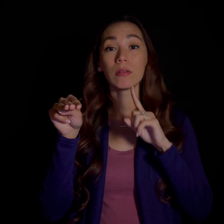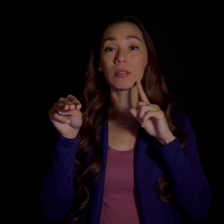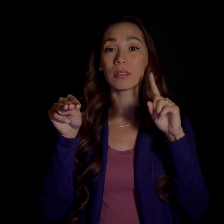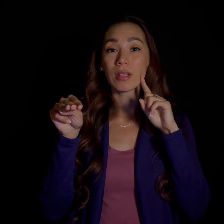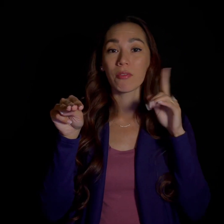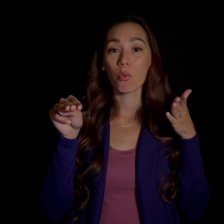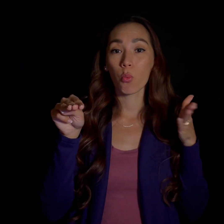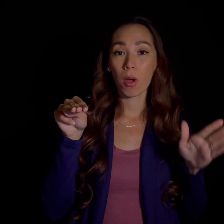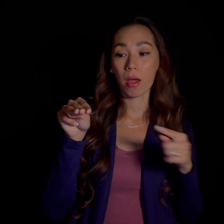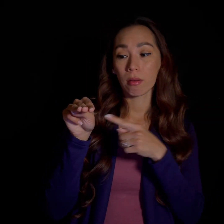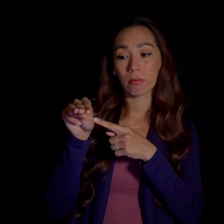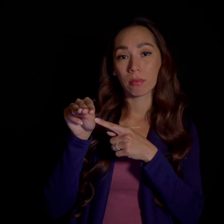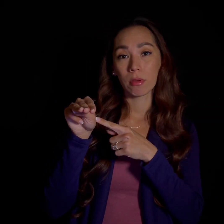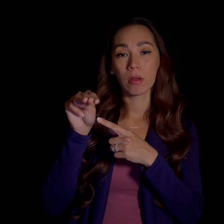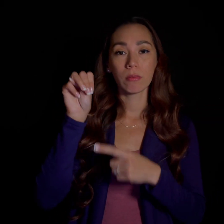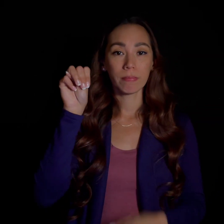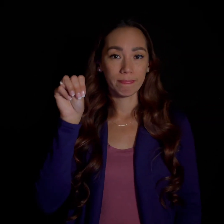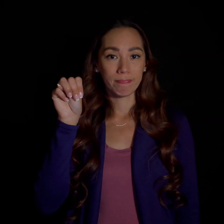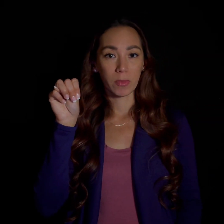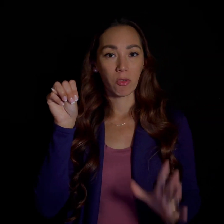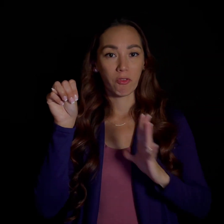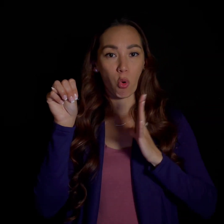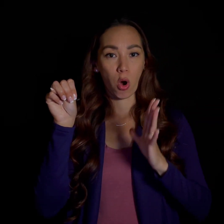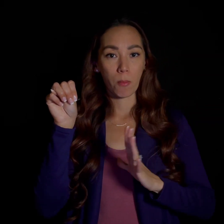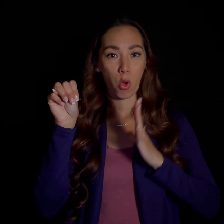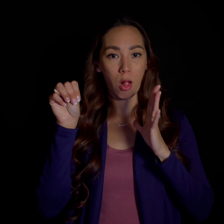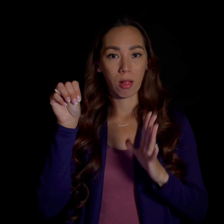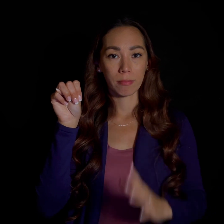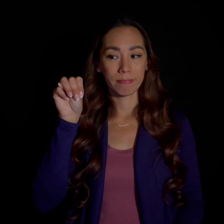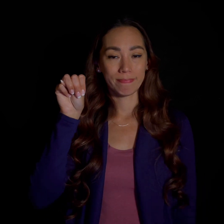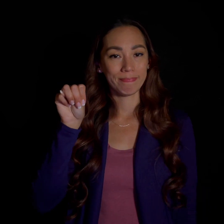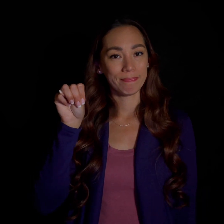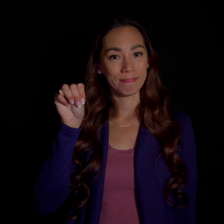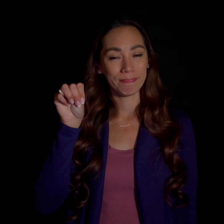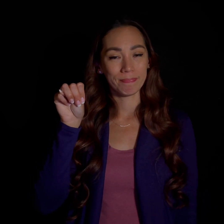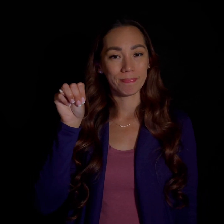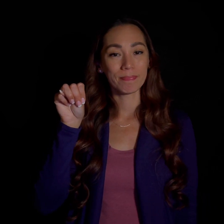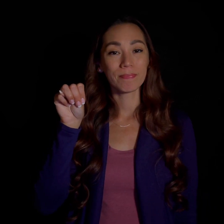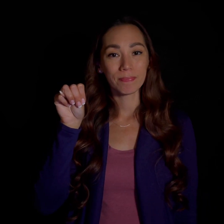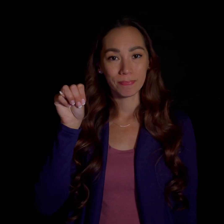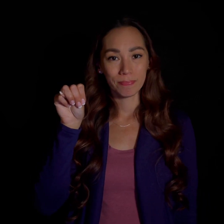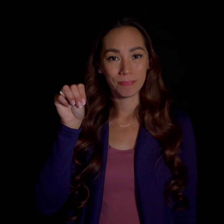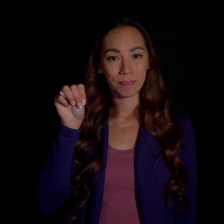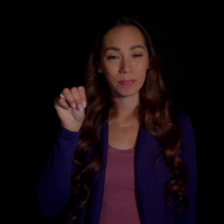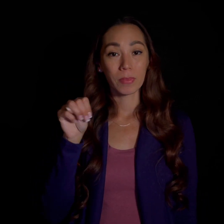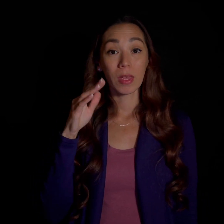informal / deaf way versus the formal smushing it down M.